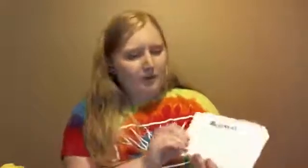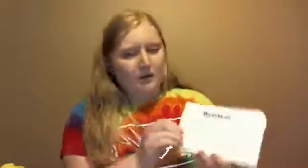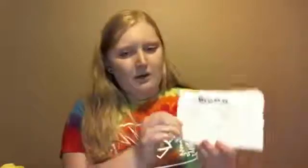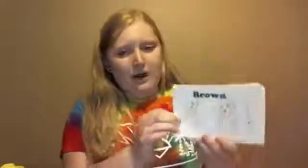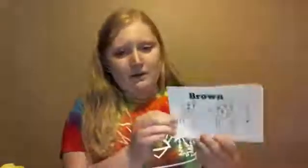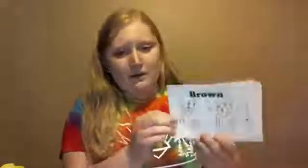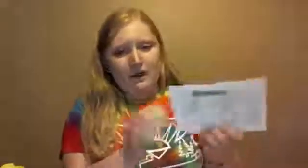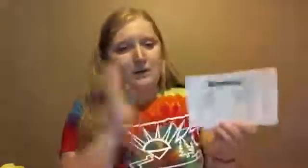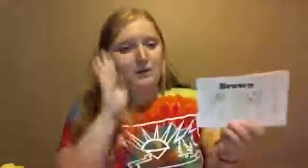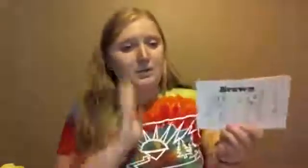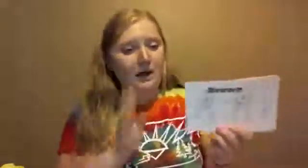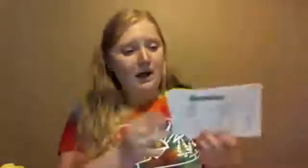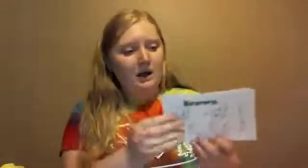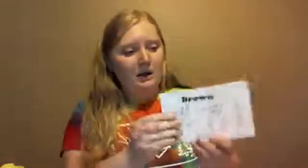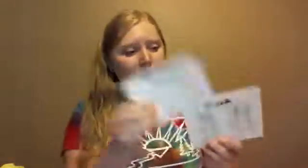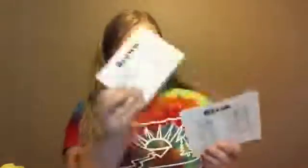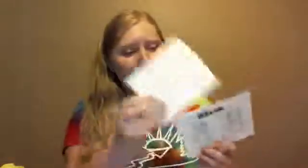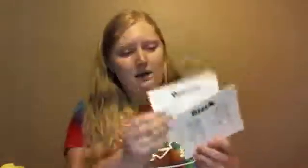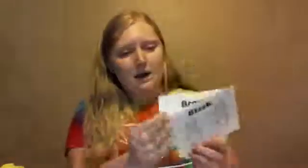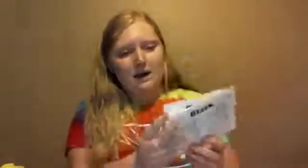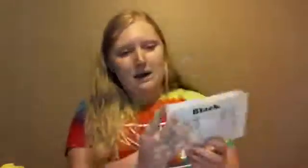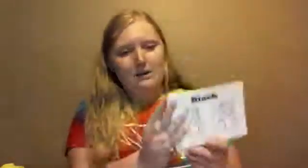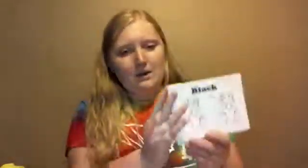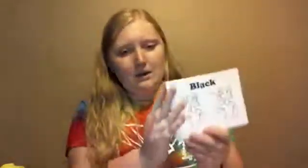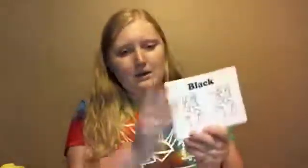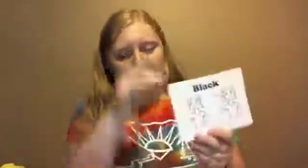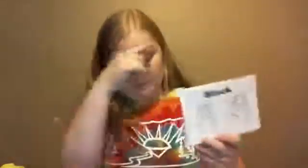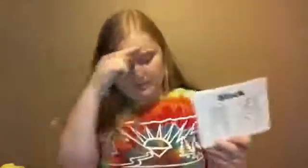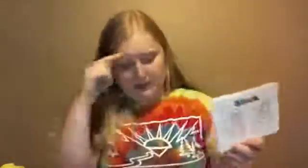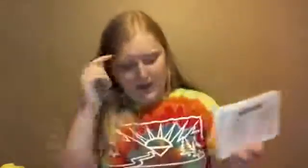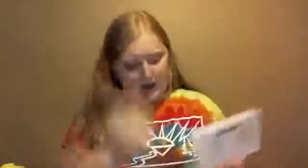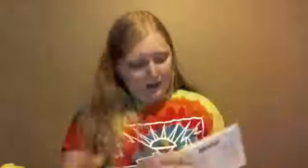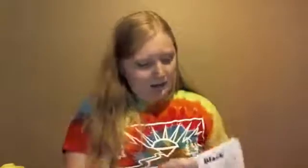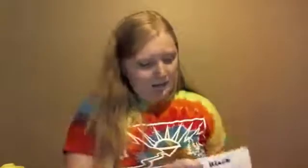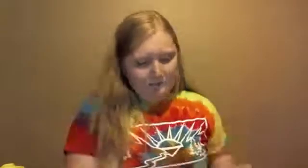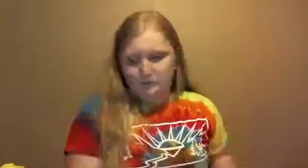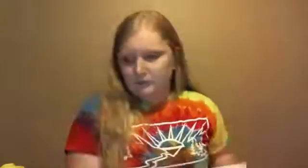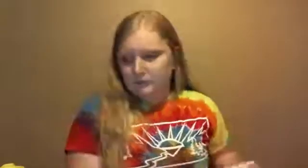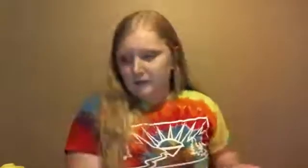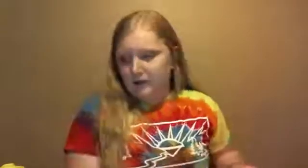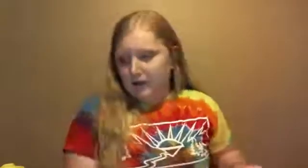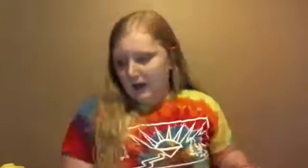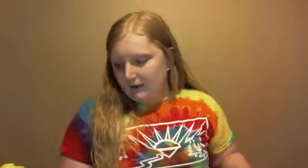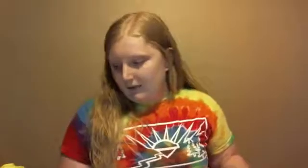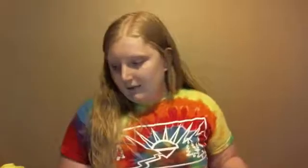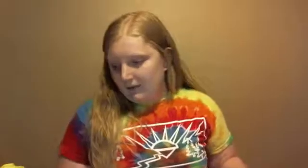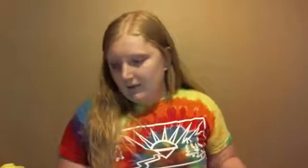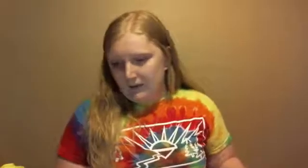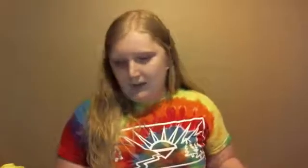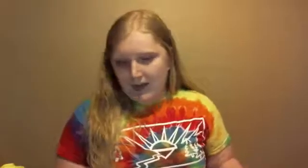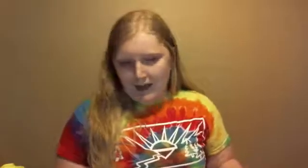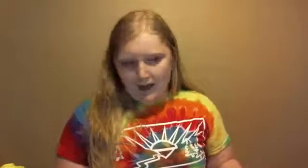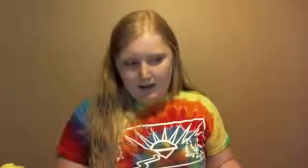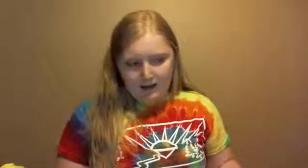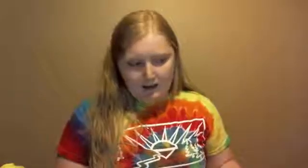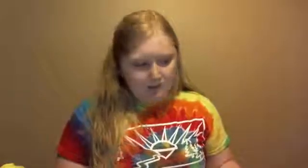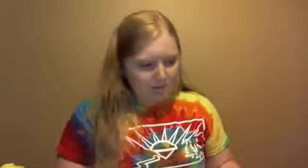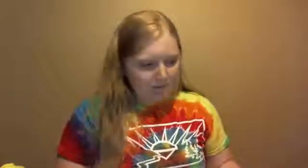Okay, so that was brown, and now we're going to do black. Okay, so for black,